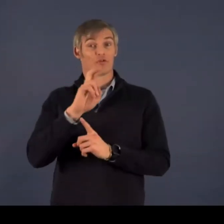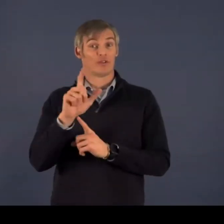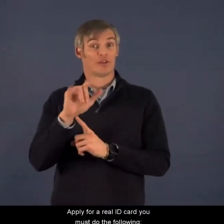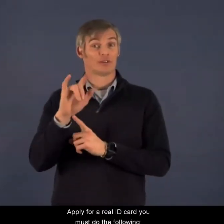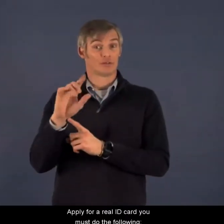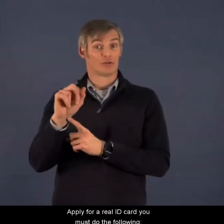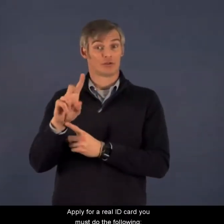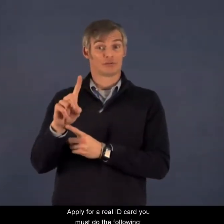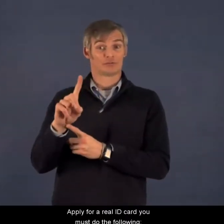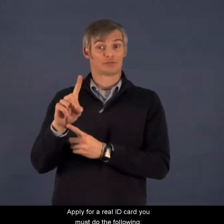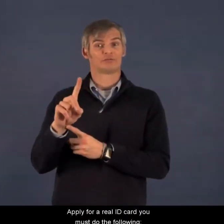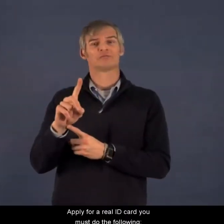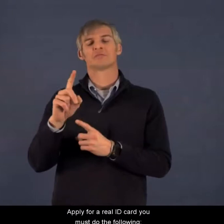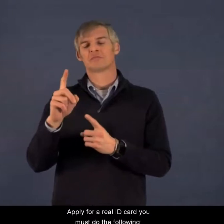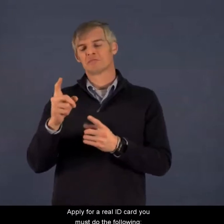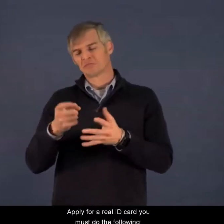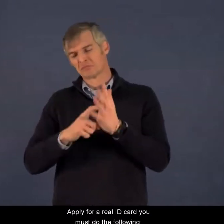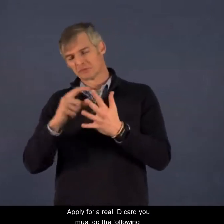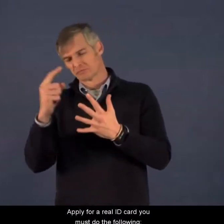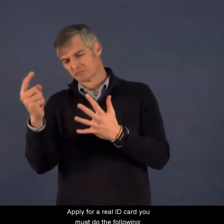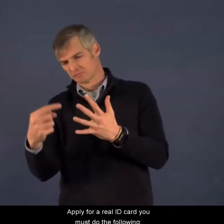To apply for a Real ID card, you must do the following: